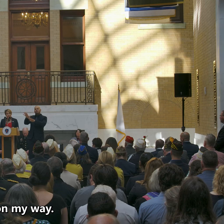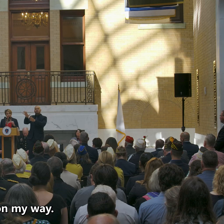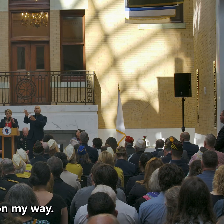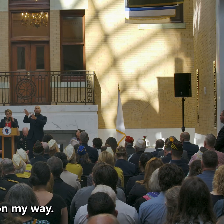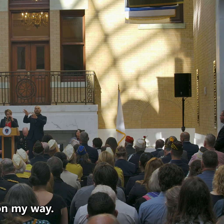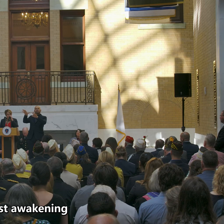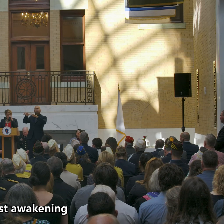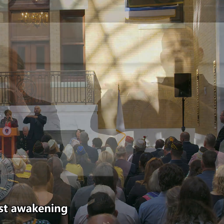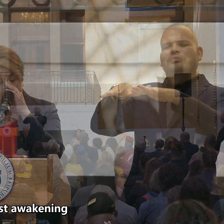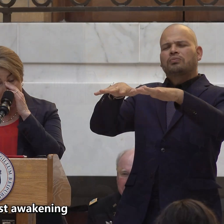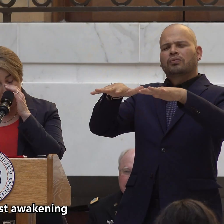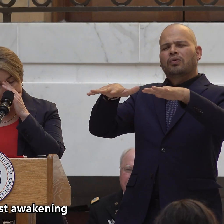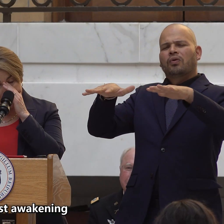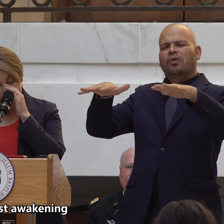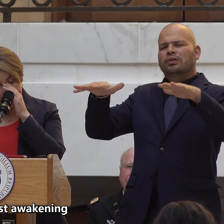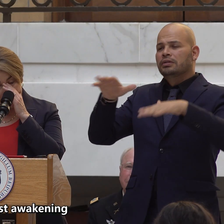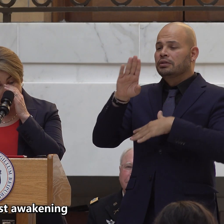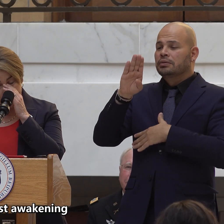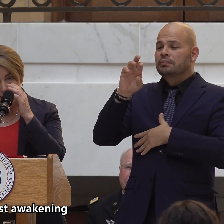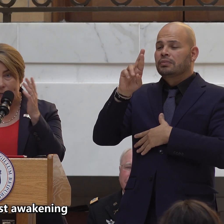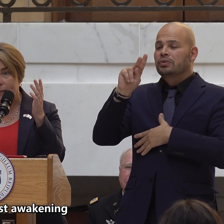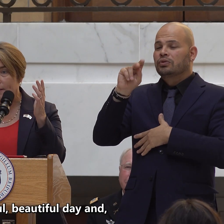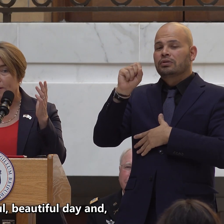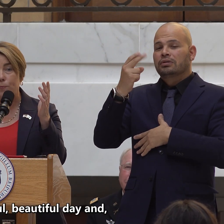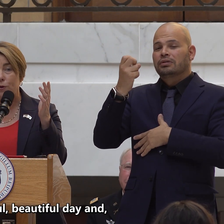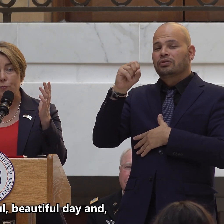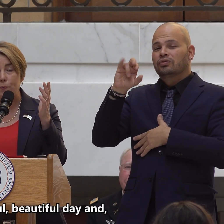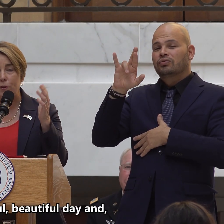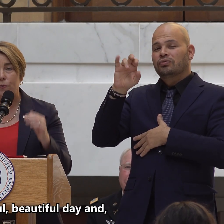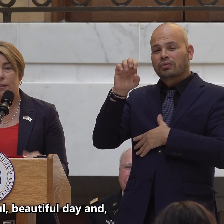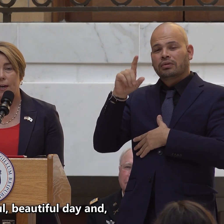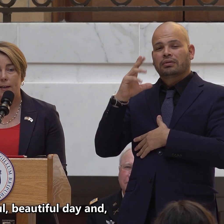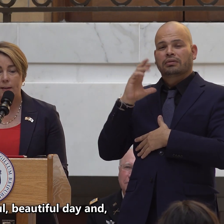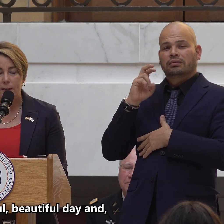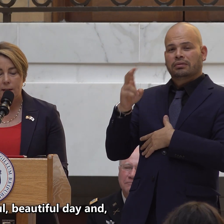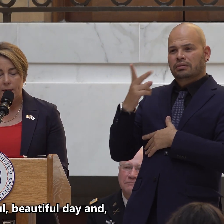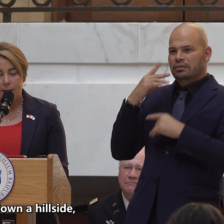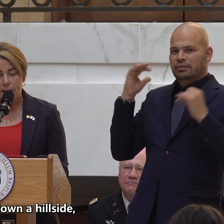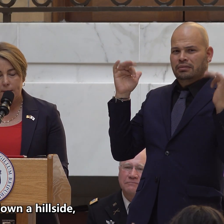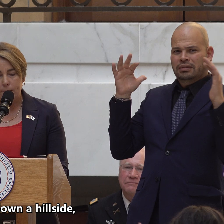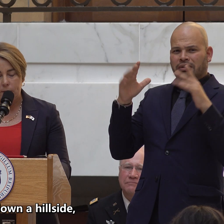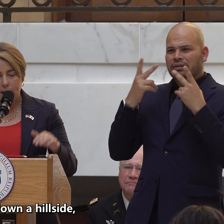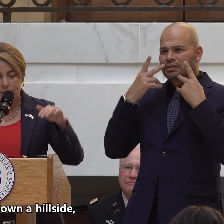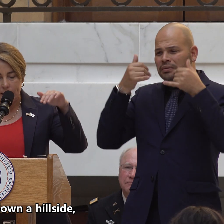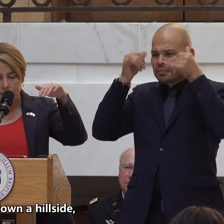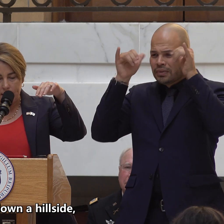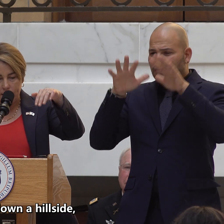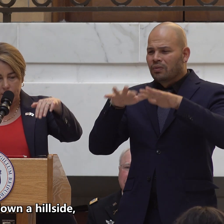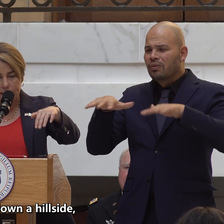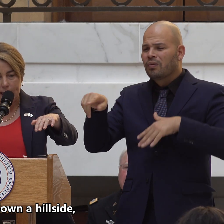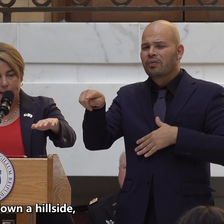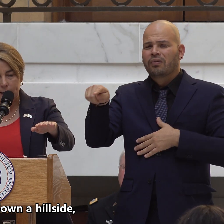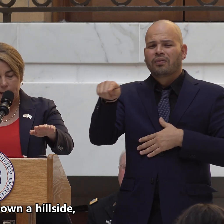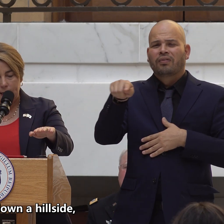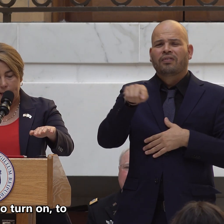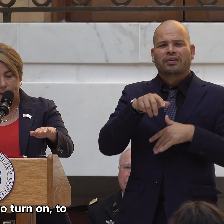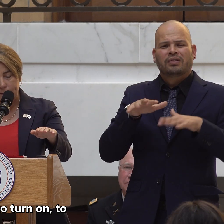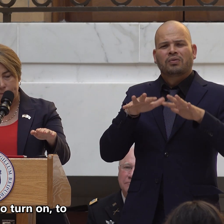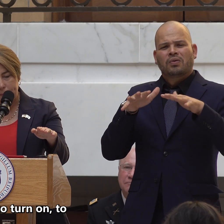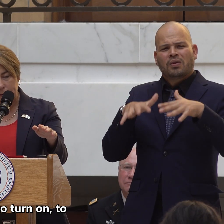on my way, and just awakening to this beautiful, beautiful day. And driving down a